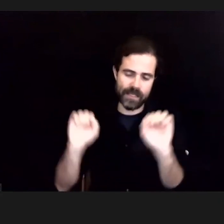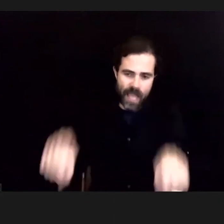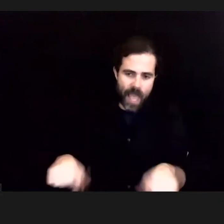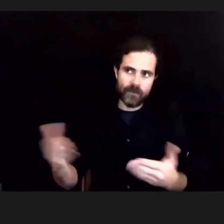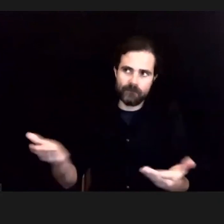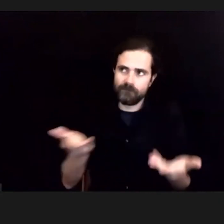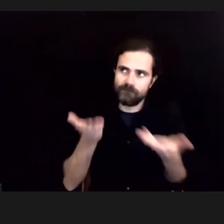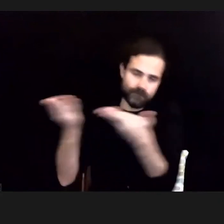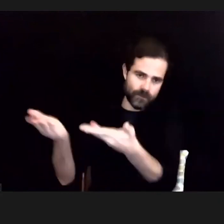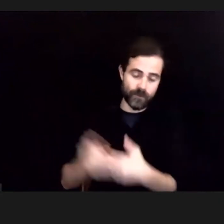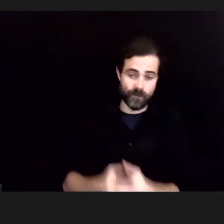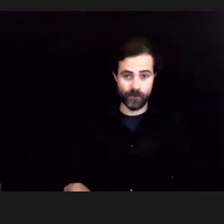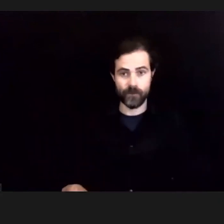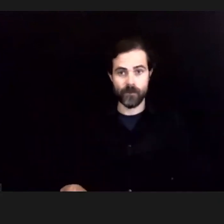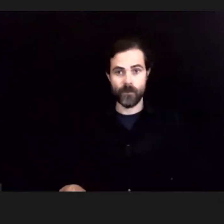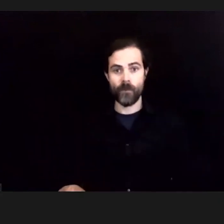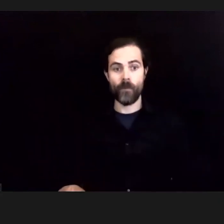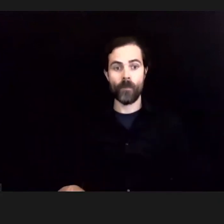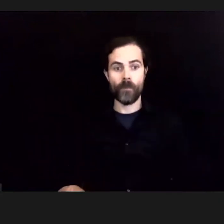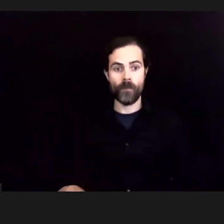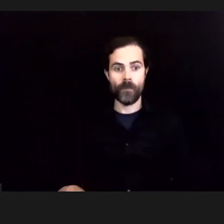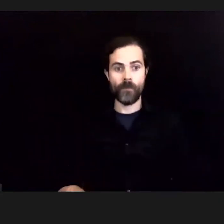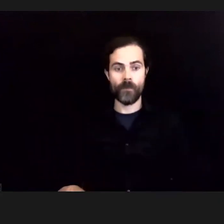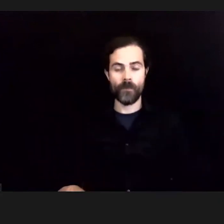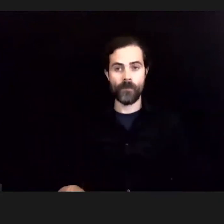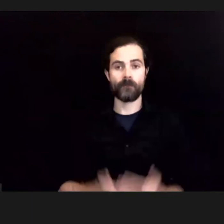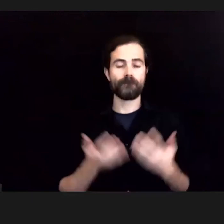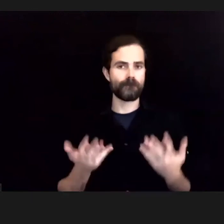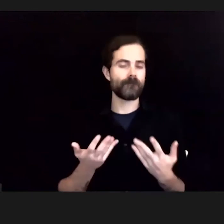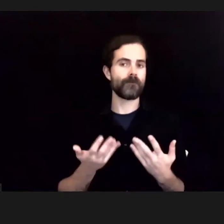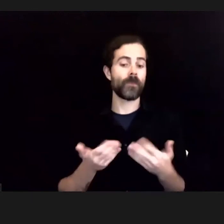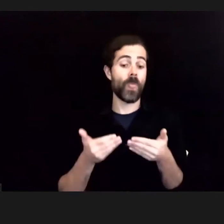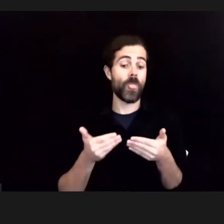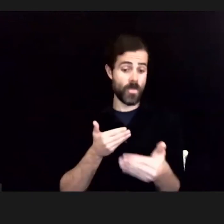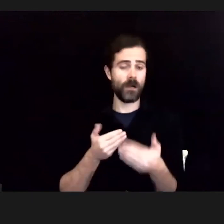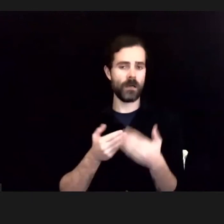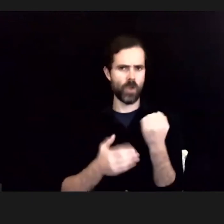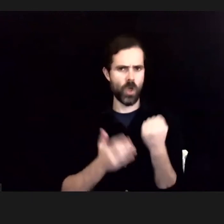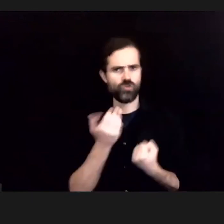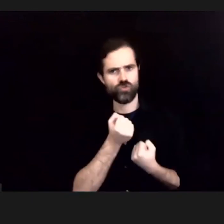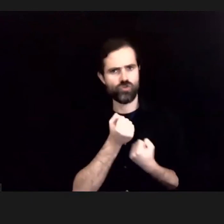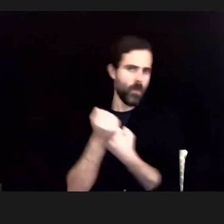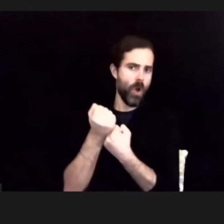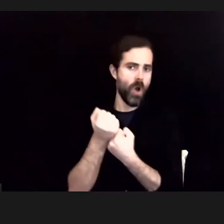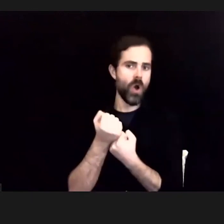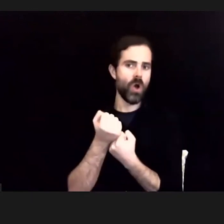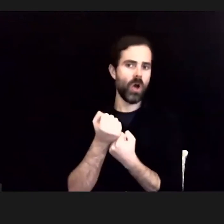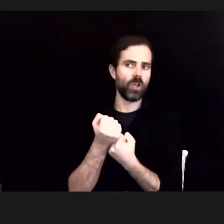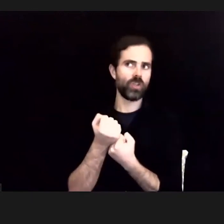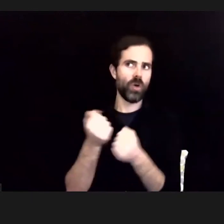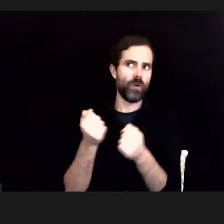knowledge center on accessibility. It will be in support of the all this legislation we have